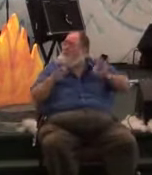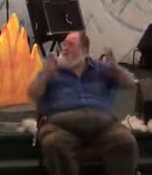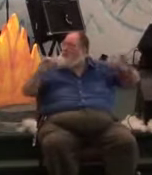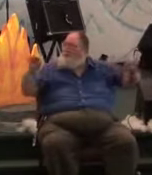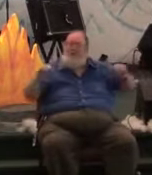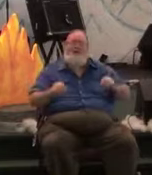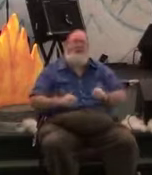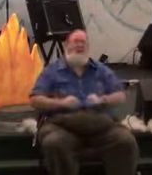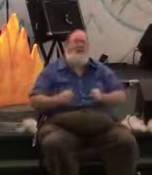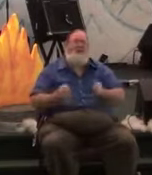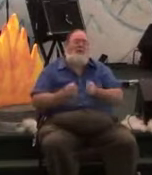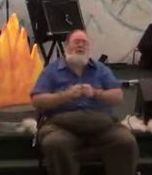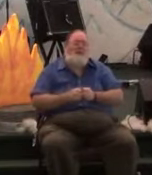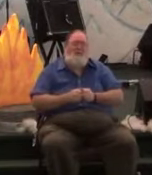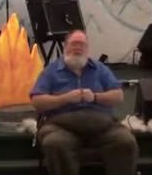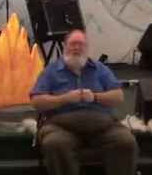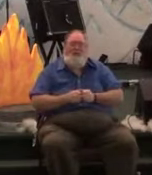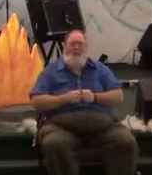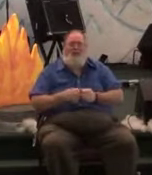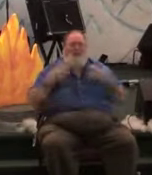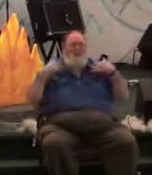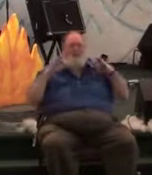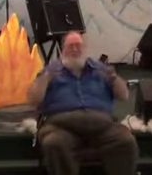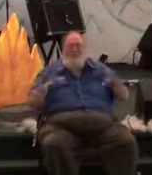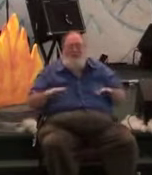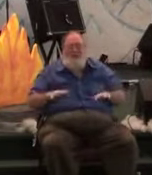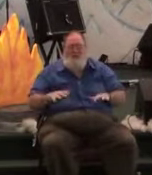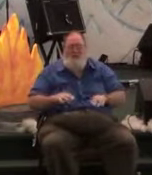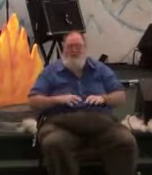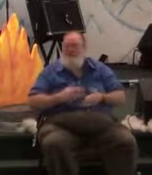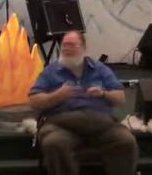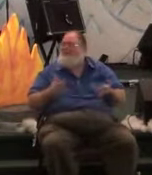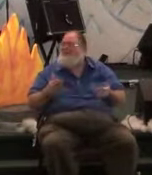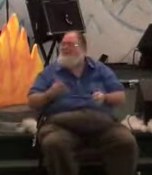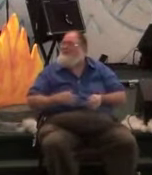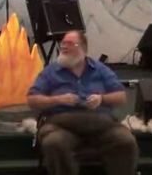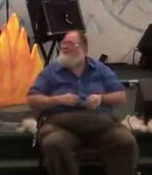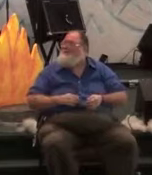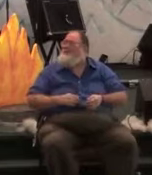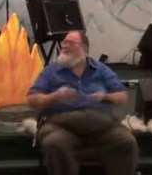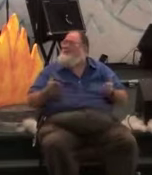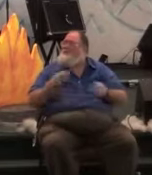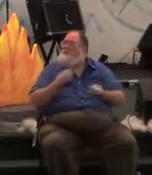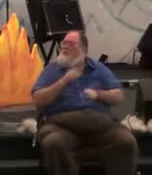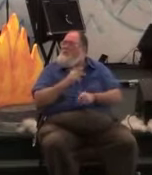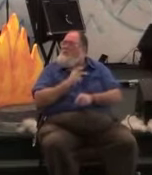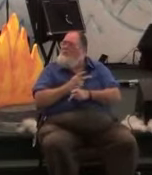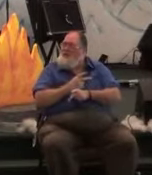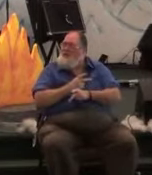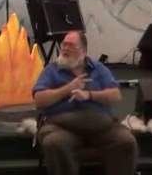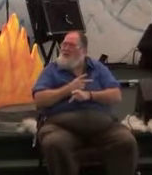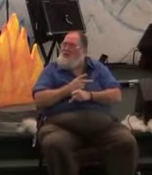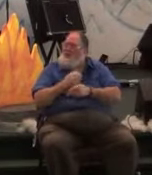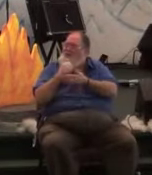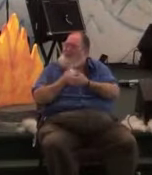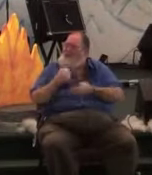time. We'll open in worship, and so we hope that you come out. See me if you have any questions. What kind of help we need, We